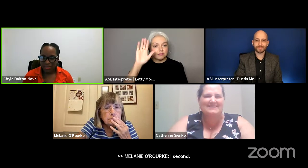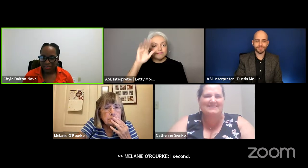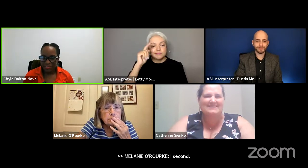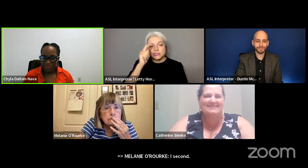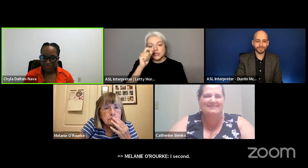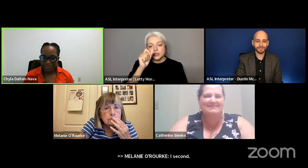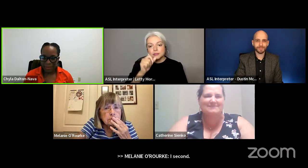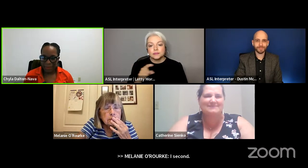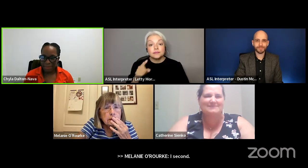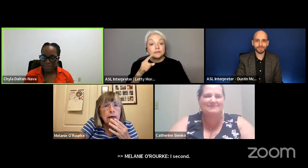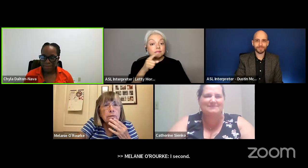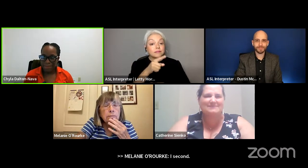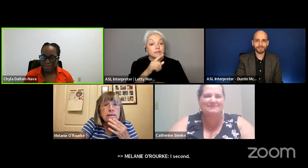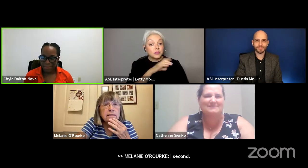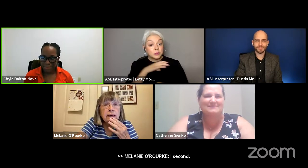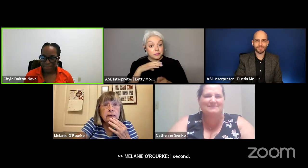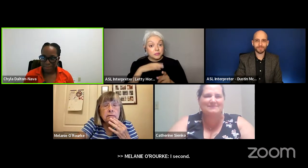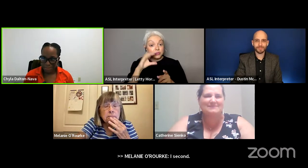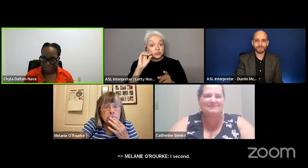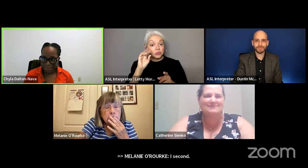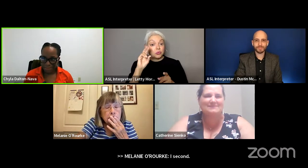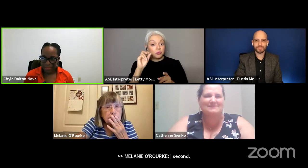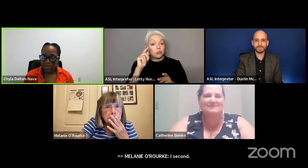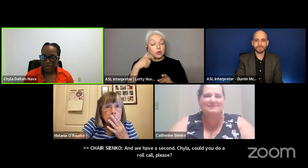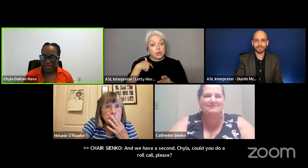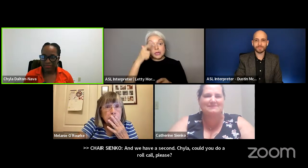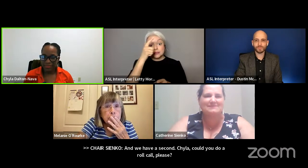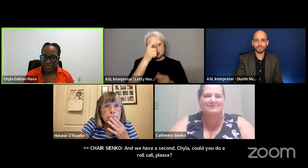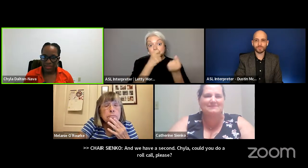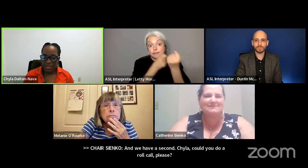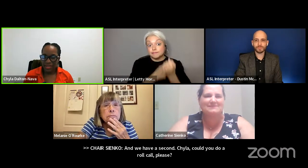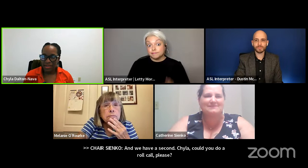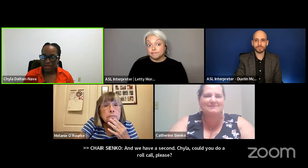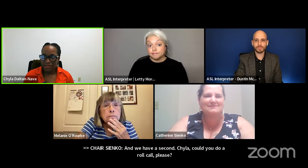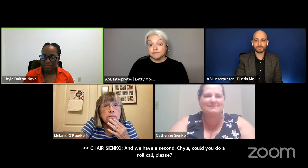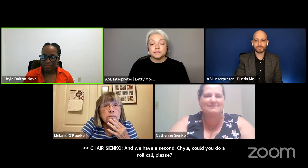Commissioner O'Rourke, I second.